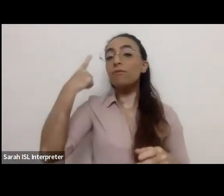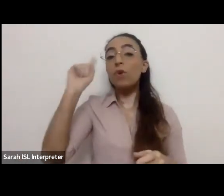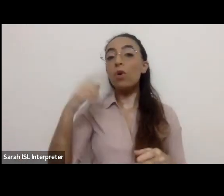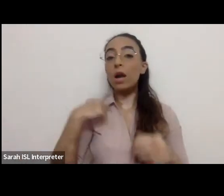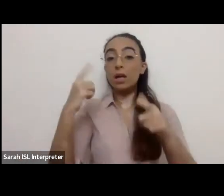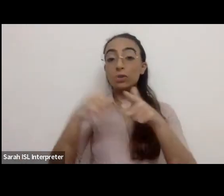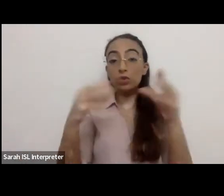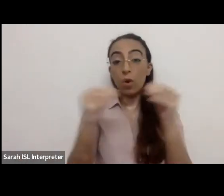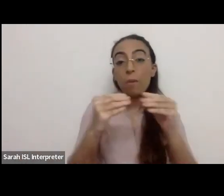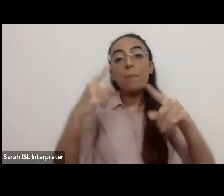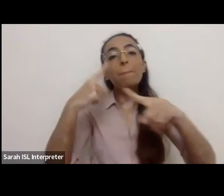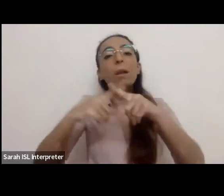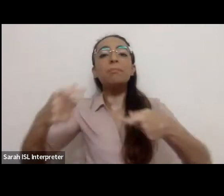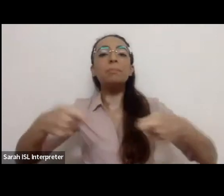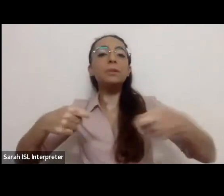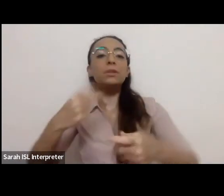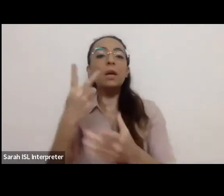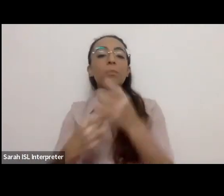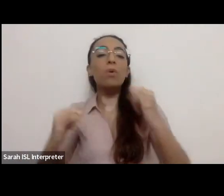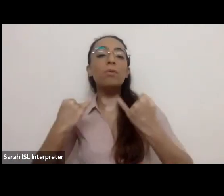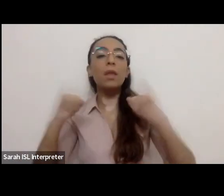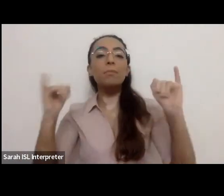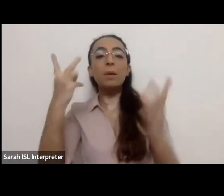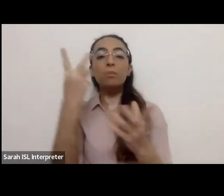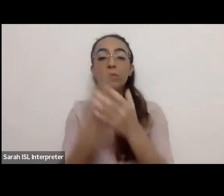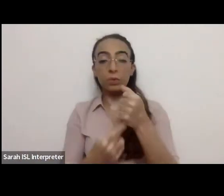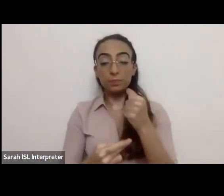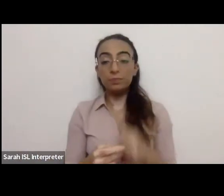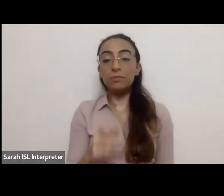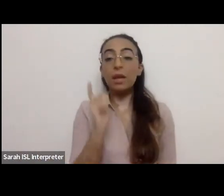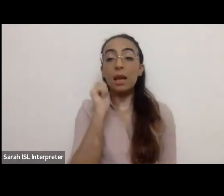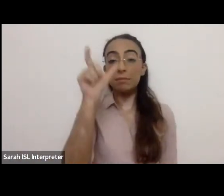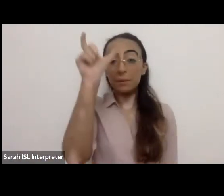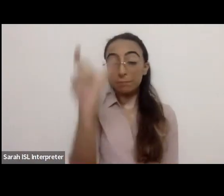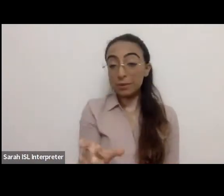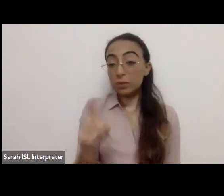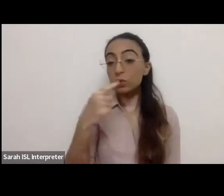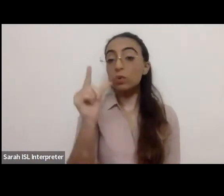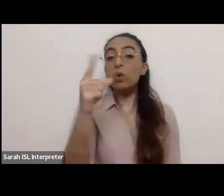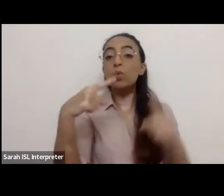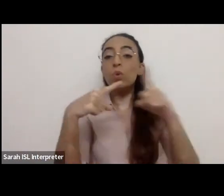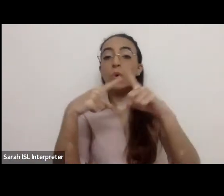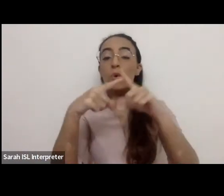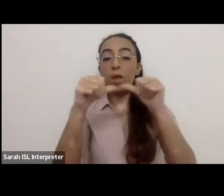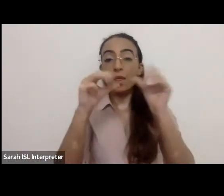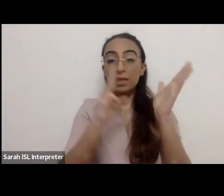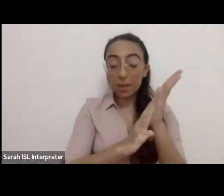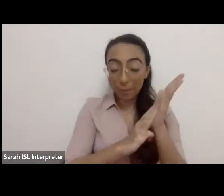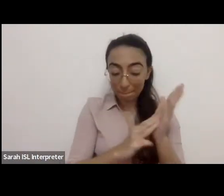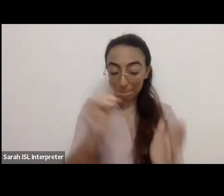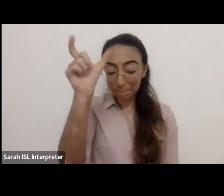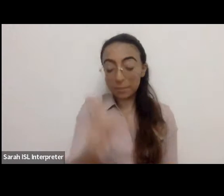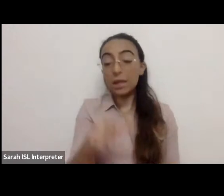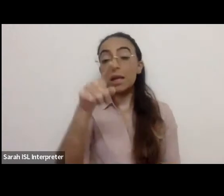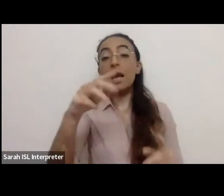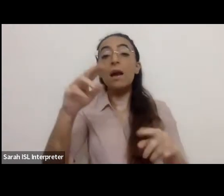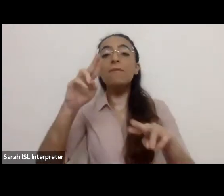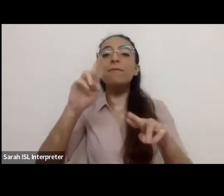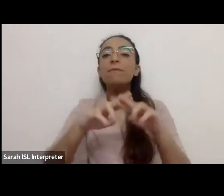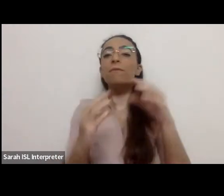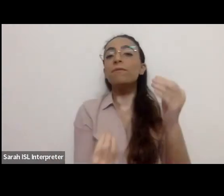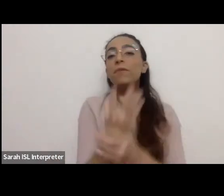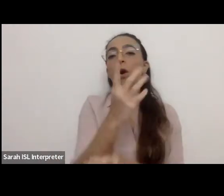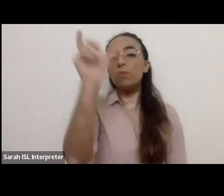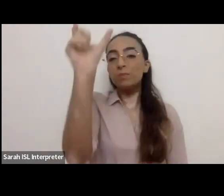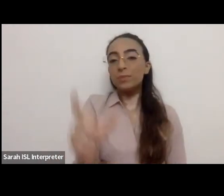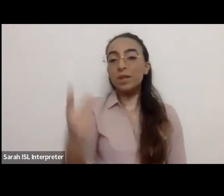well as self-employment. Mr. Uttam Mukherjee, founder of Kendua Dihi Bikash Society, will now tell us about the